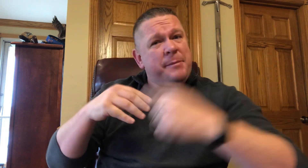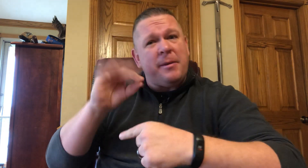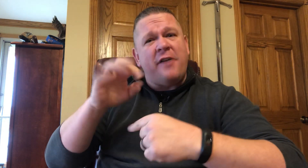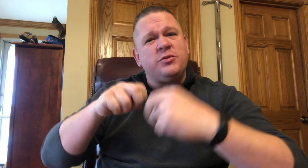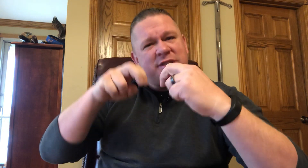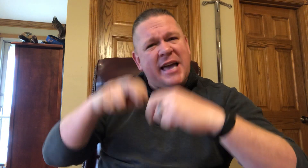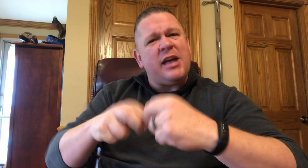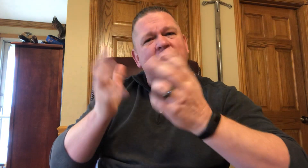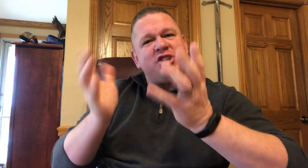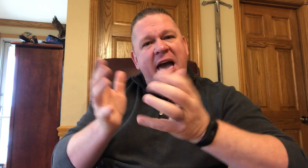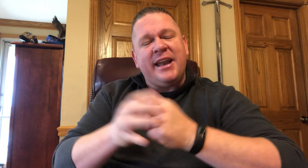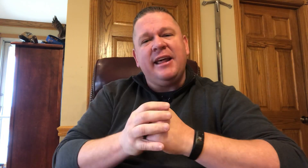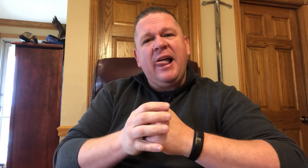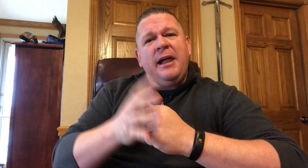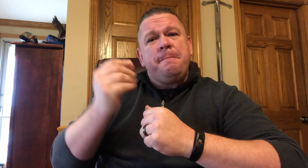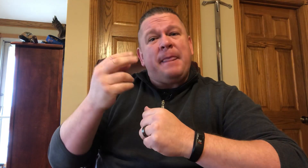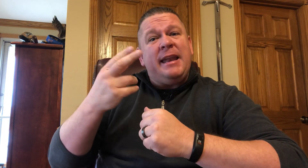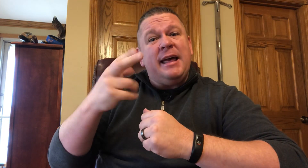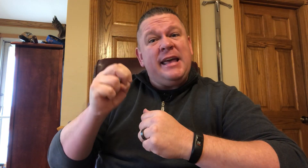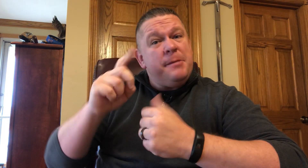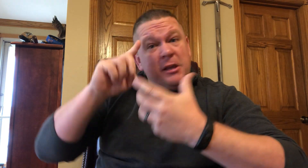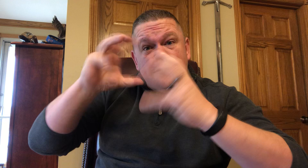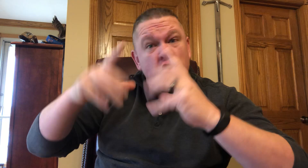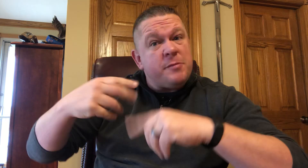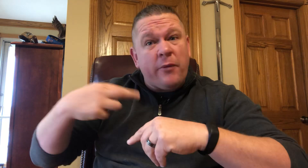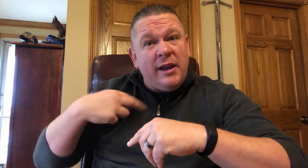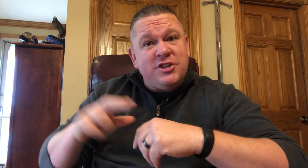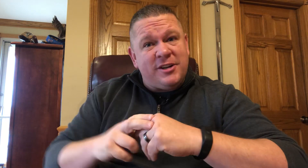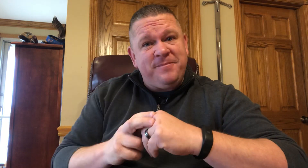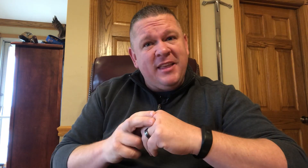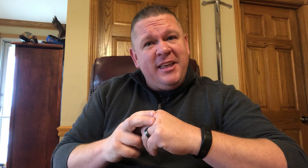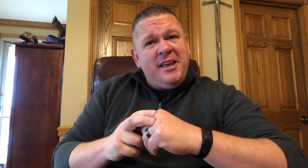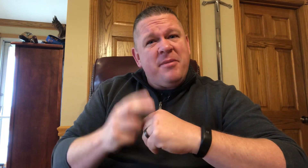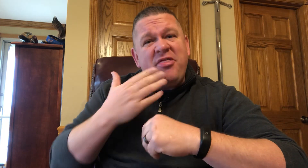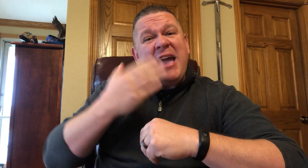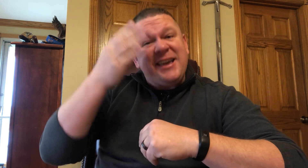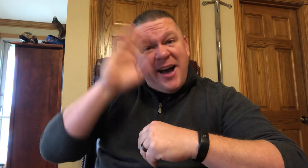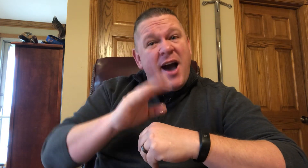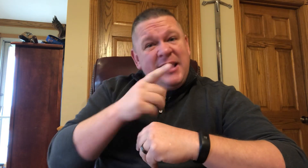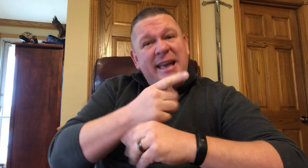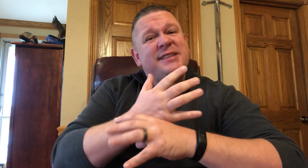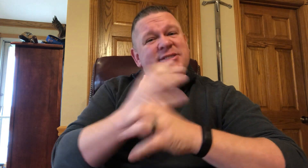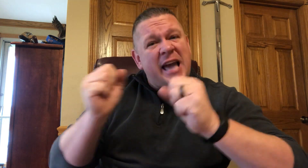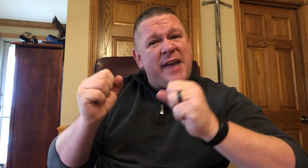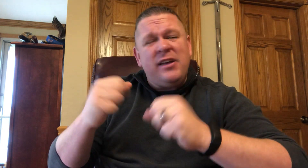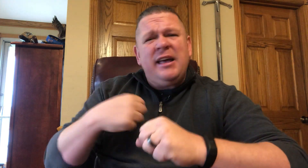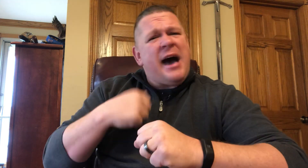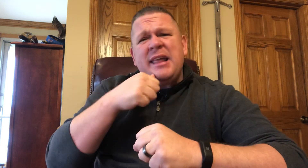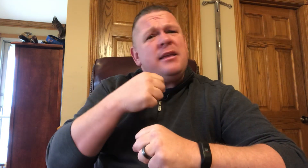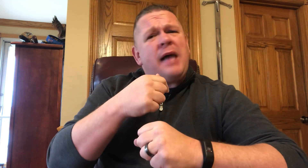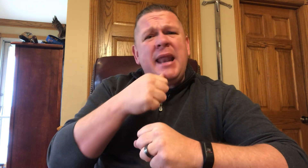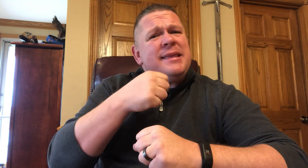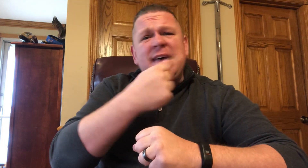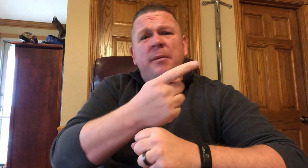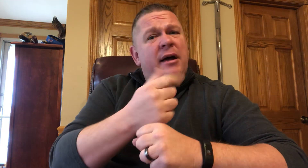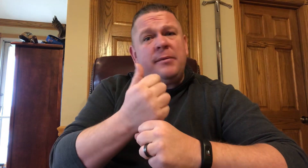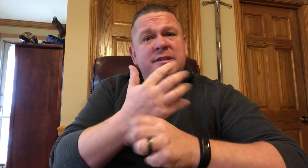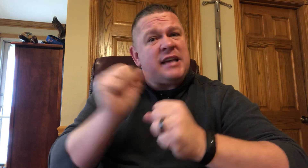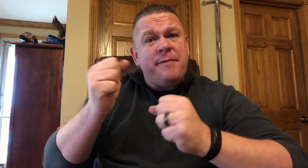my office and we sat down, we chatted, and he had been confused about religion. But thank God he got saved. I didn't tell him how to get saved